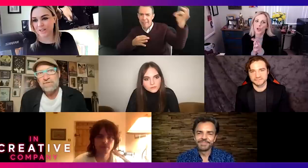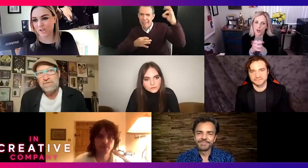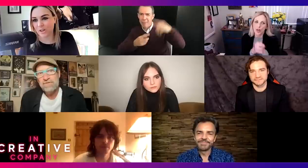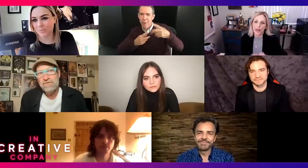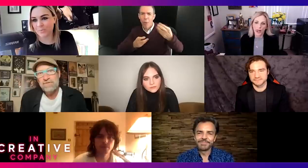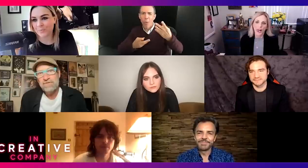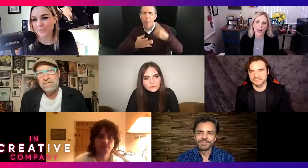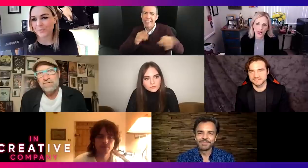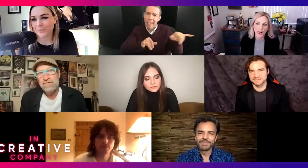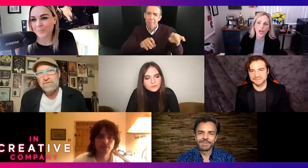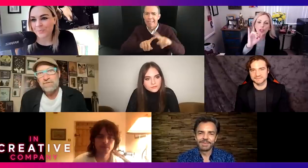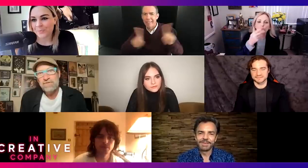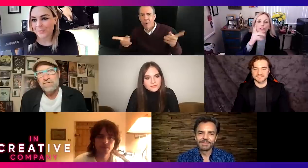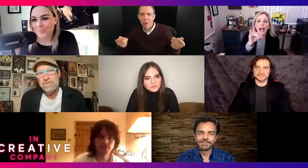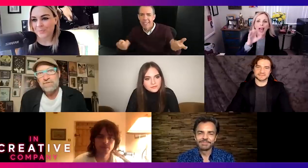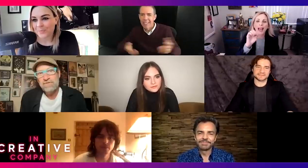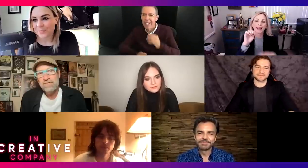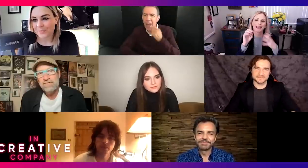different in their relationship?